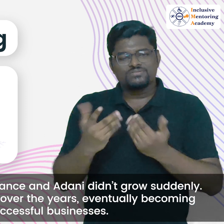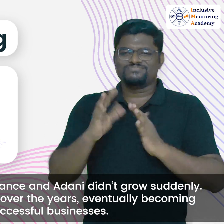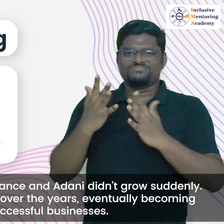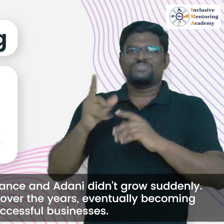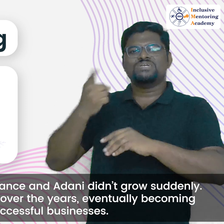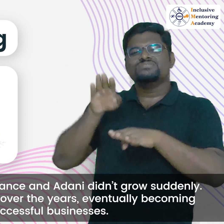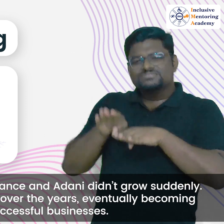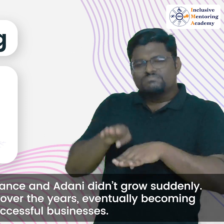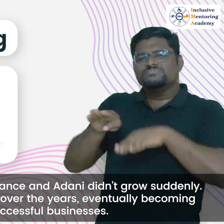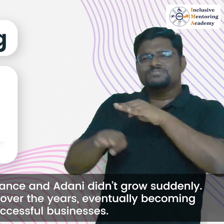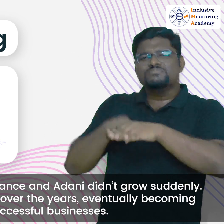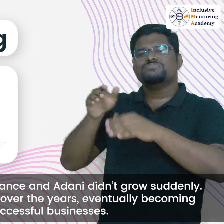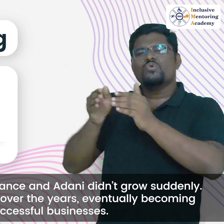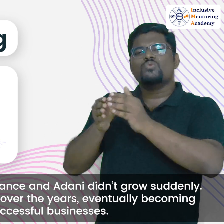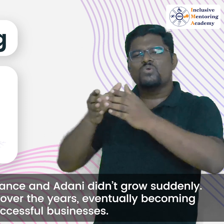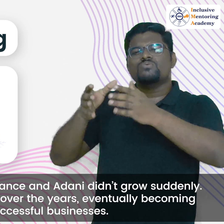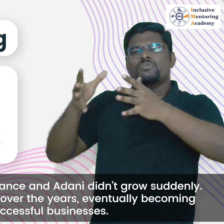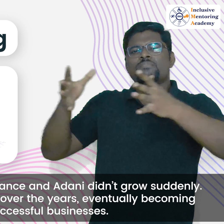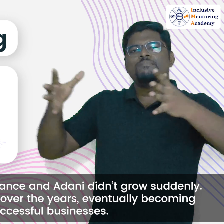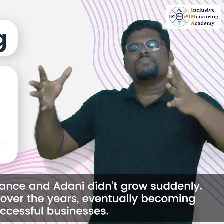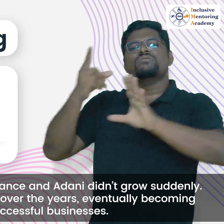years, eventually becoming large and successful businesses.